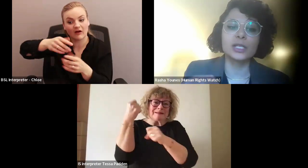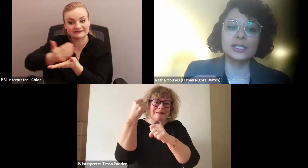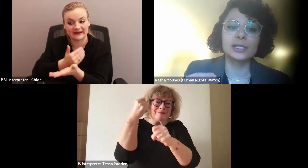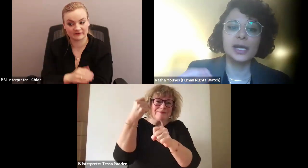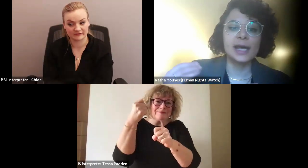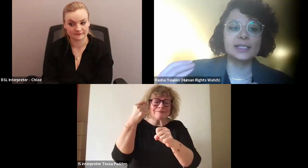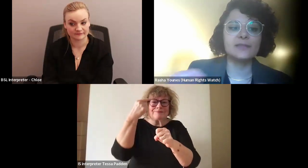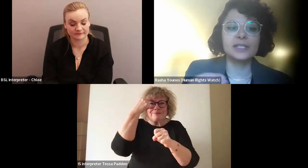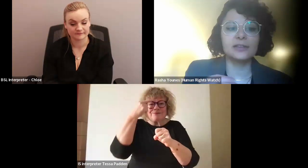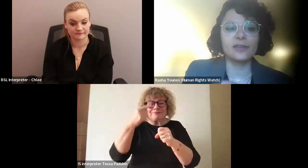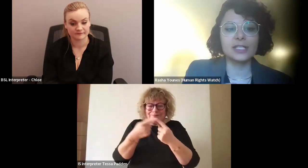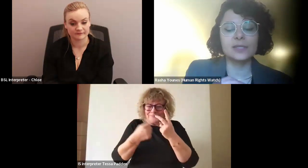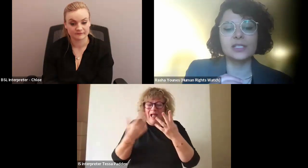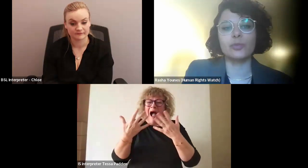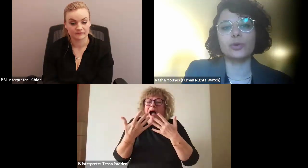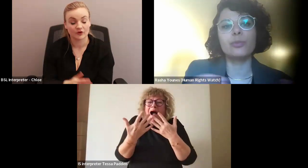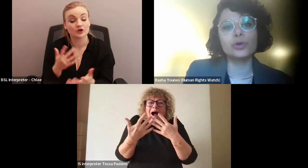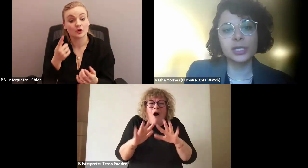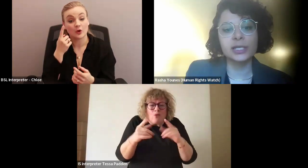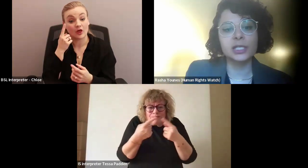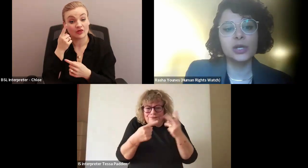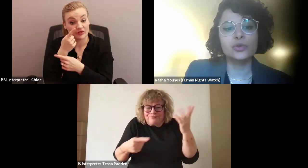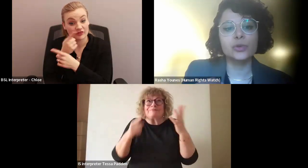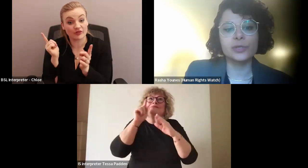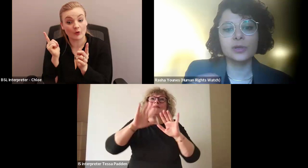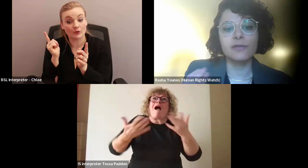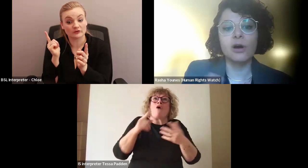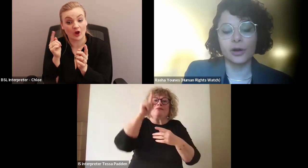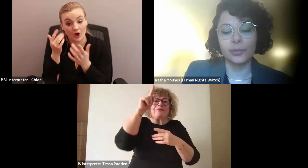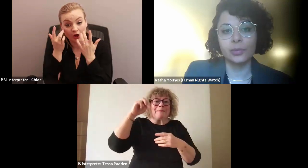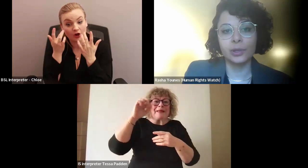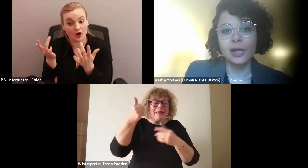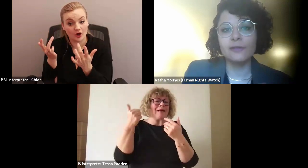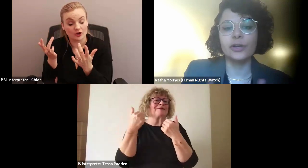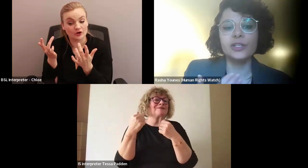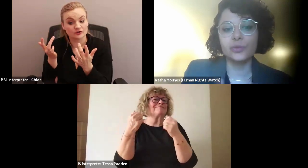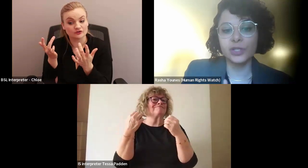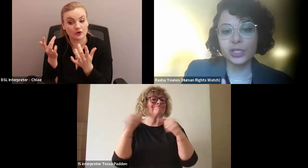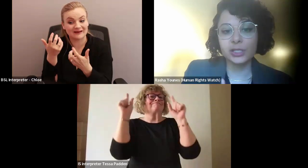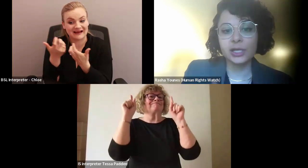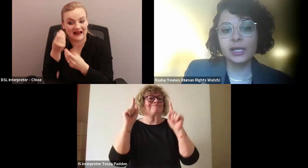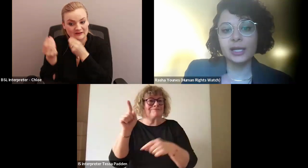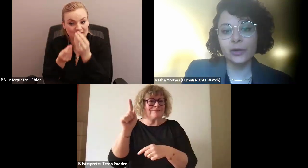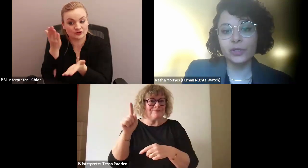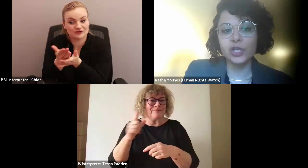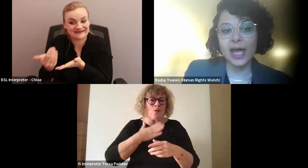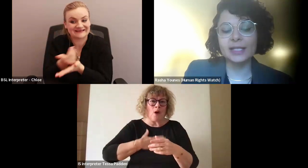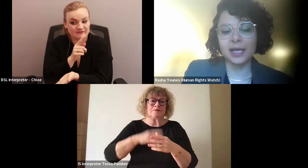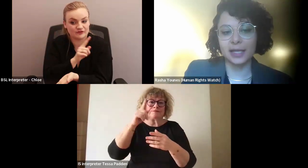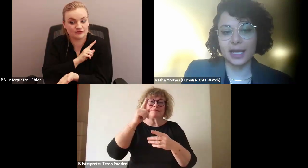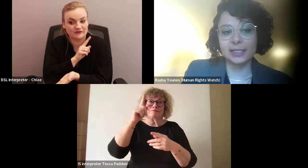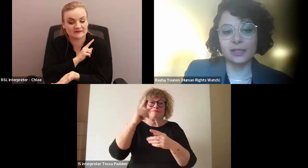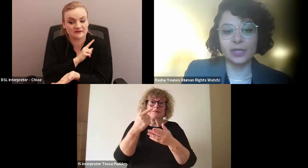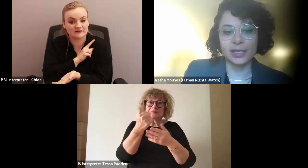how trust and safety investments are proportionate to the risk of harm for each region, language,